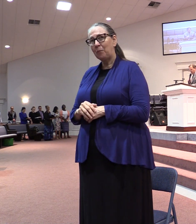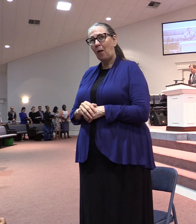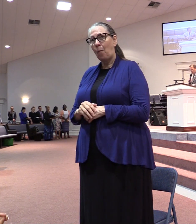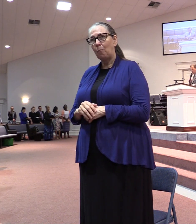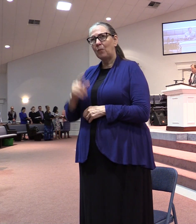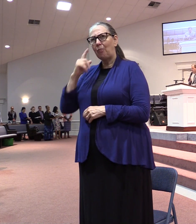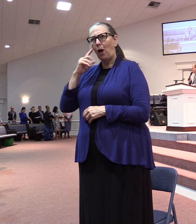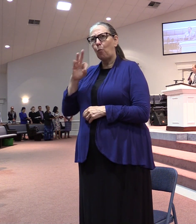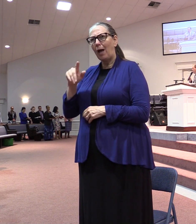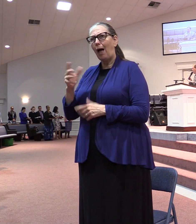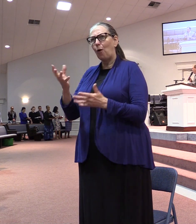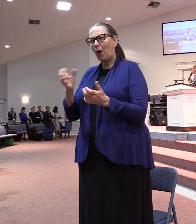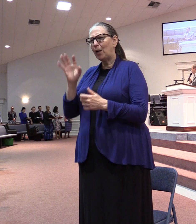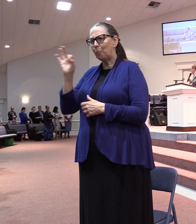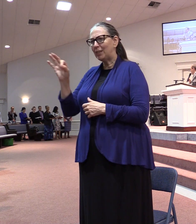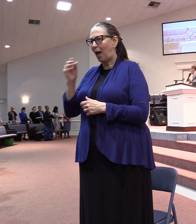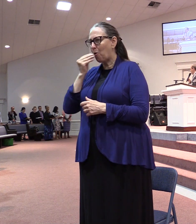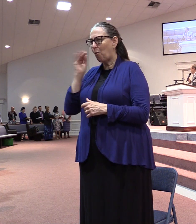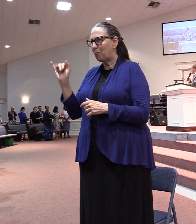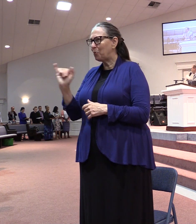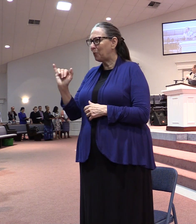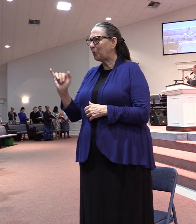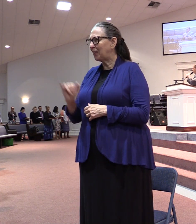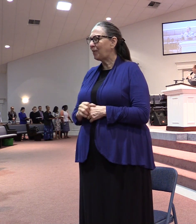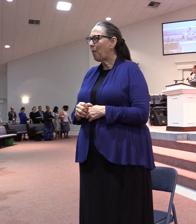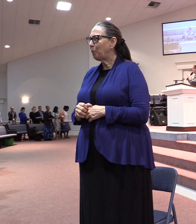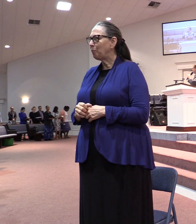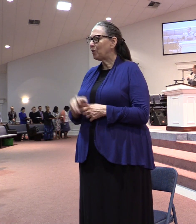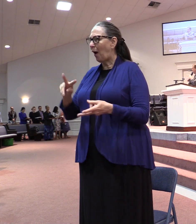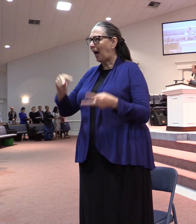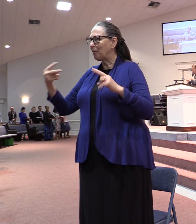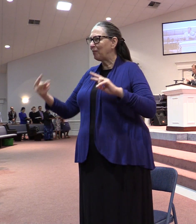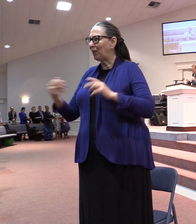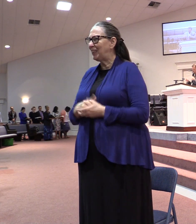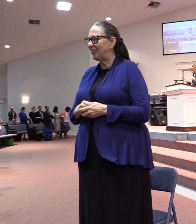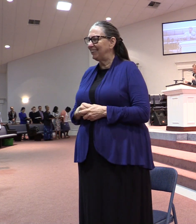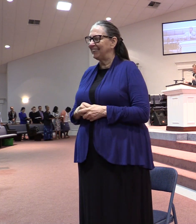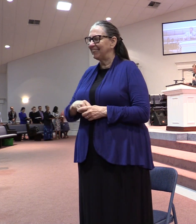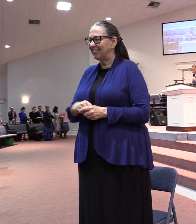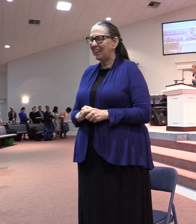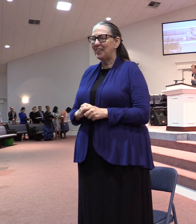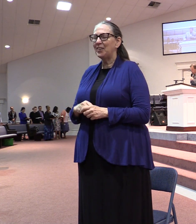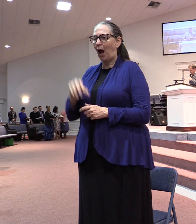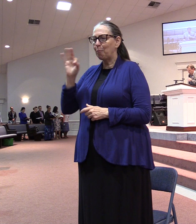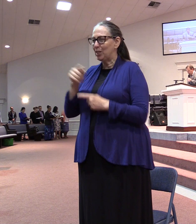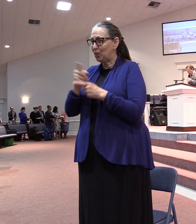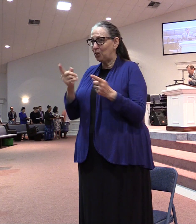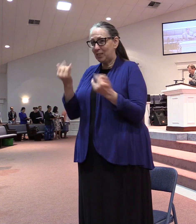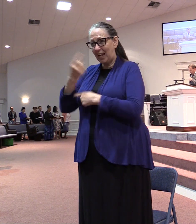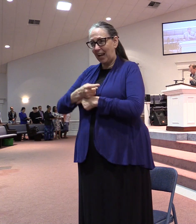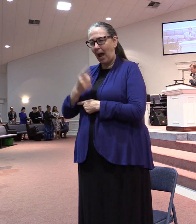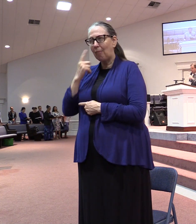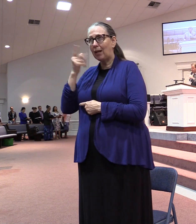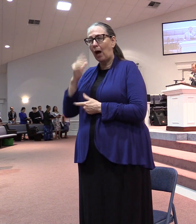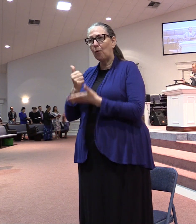I thought, well, I want to preach that at home. Good. So I just kind of got it reversed a little bit, but I'm going to preach it to you today, and I think